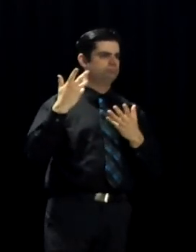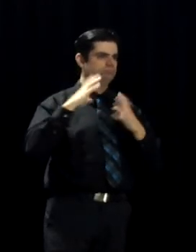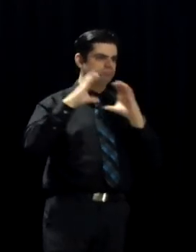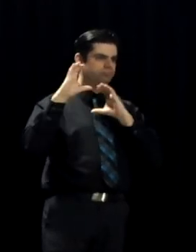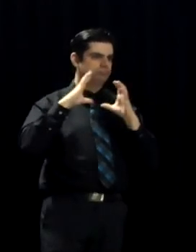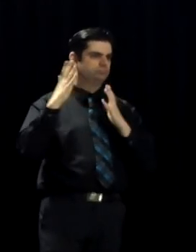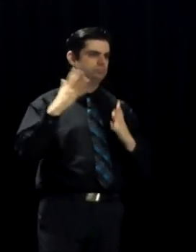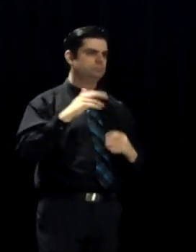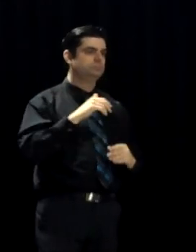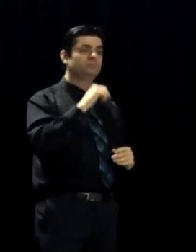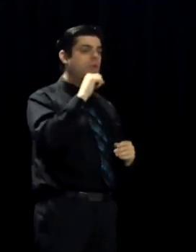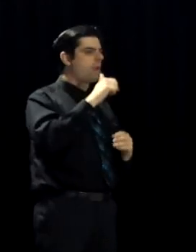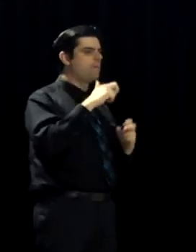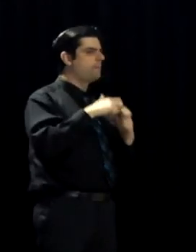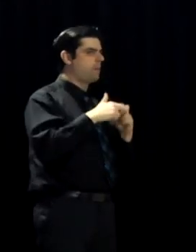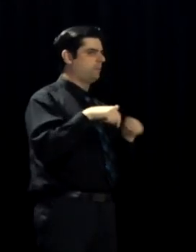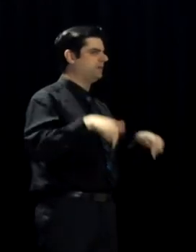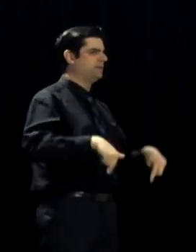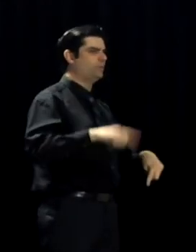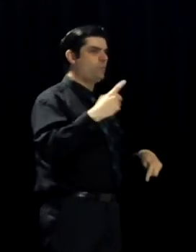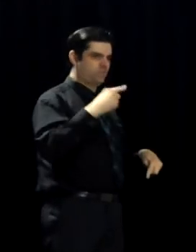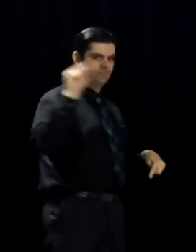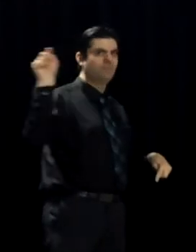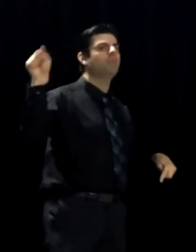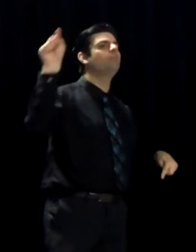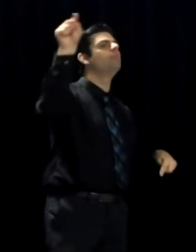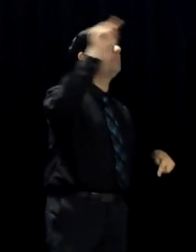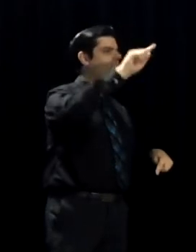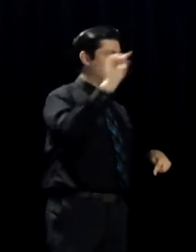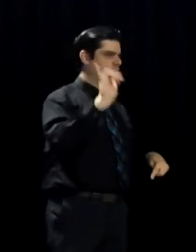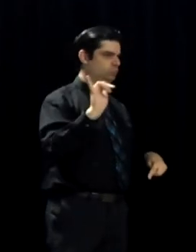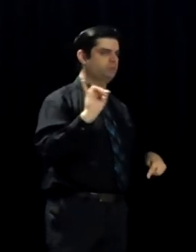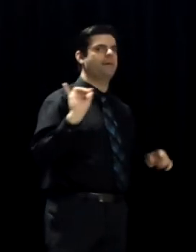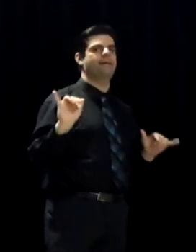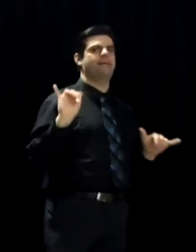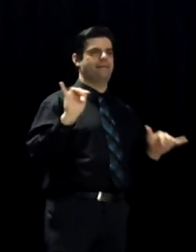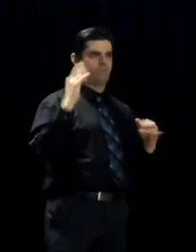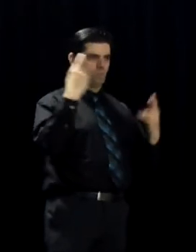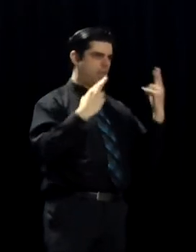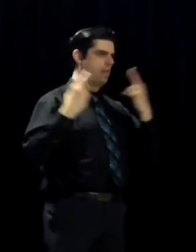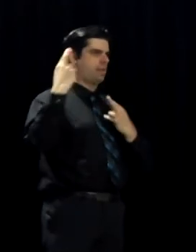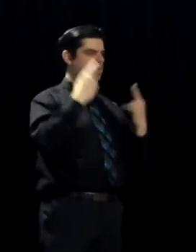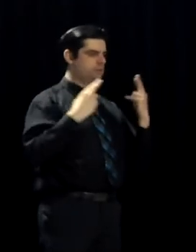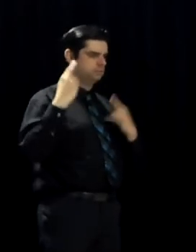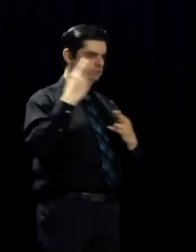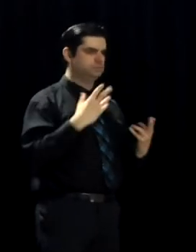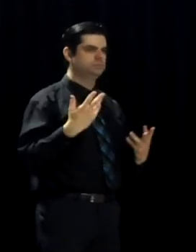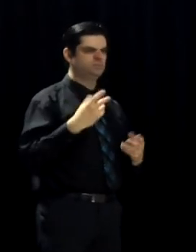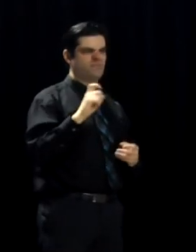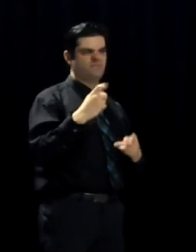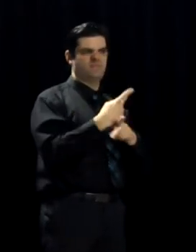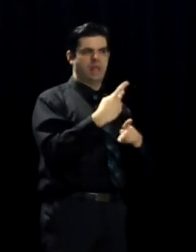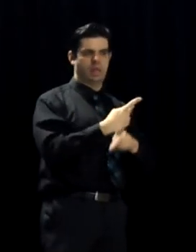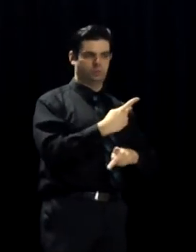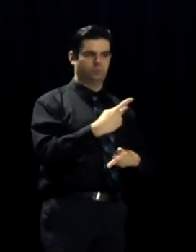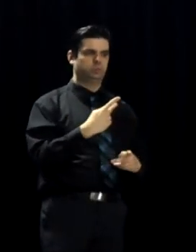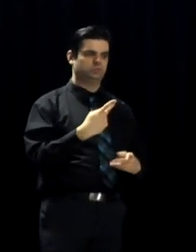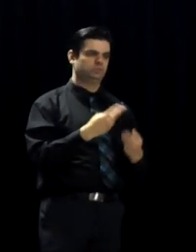the fact that when you take these folks and we get these folks back into another facility, and eventually we're going to get them back into their